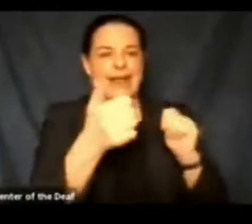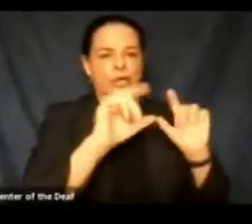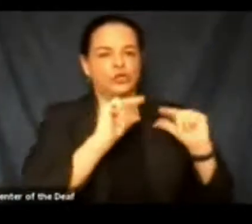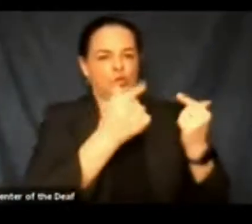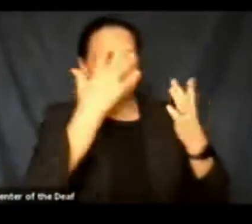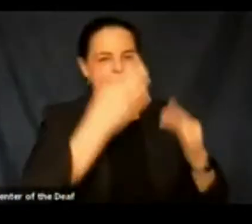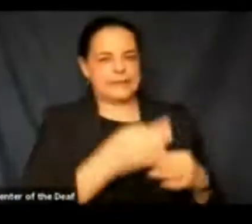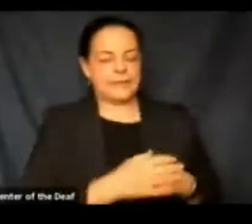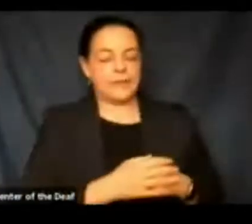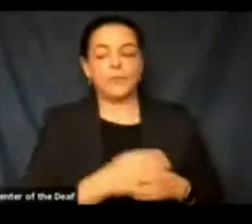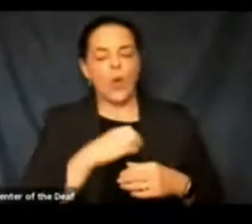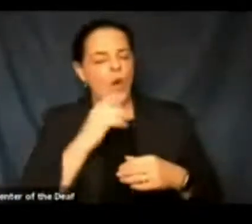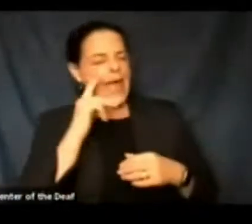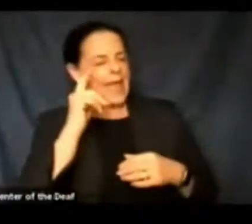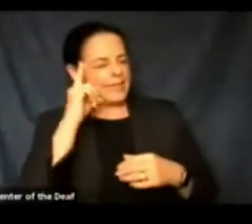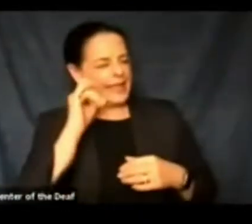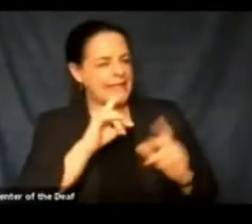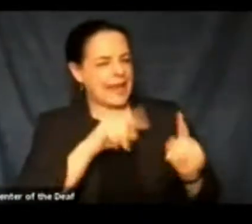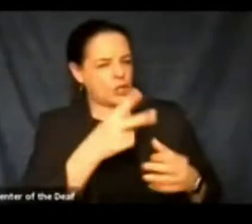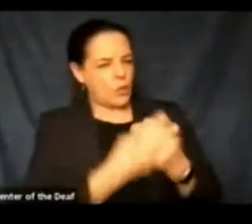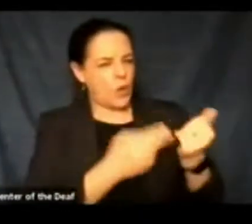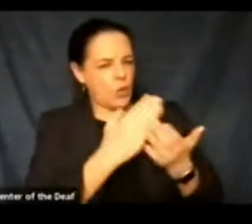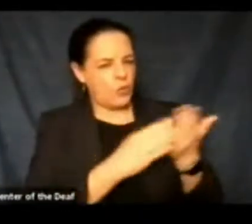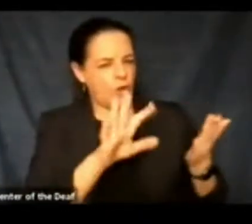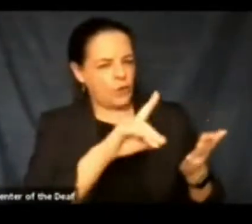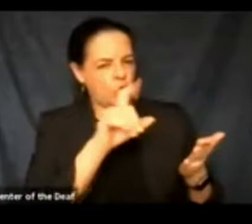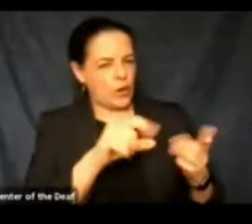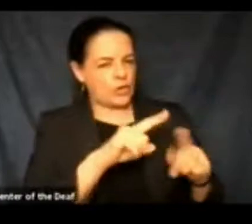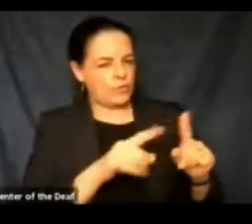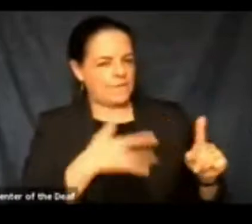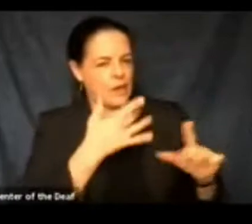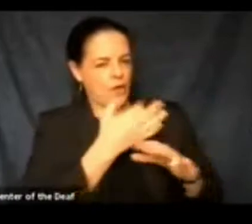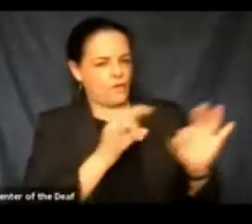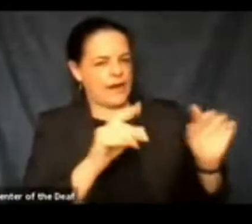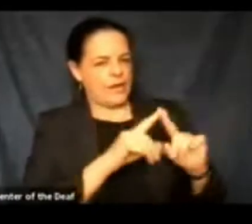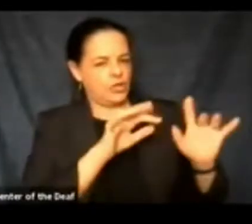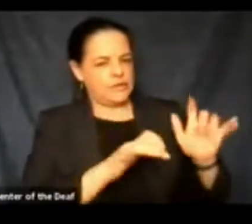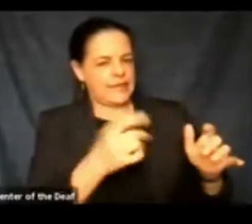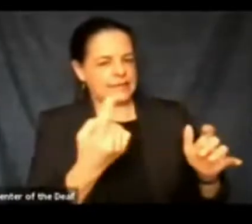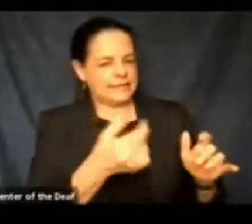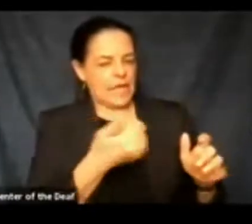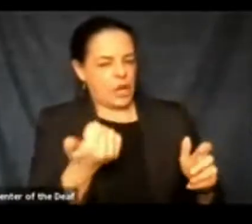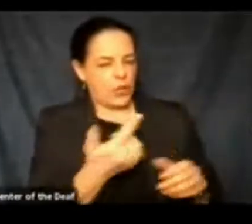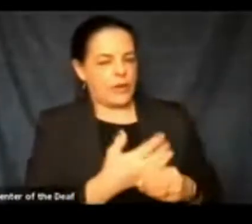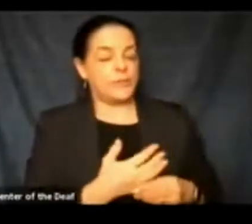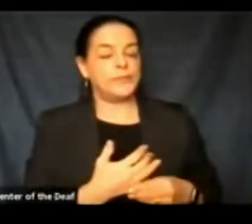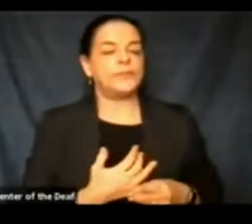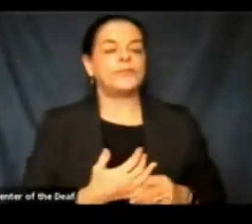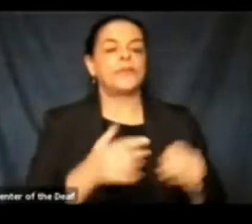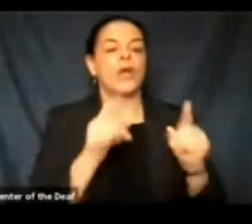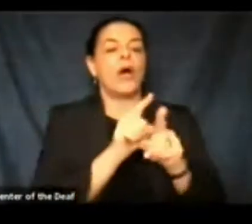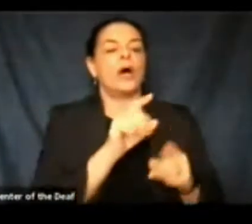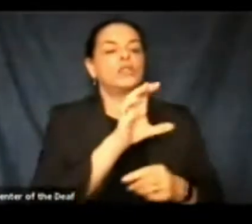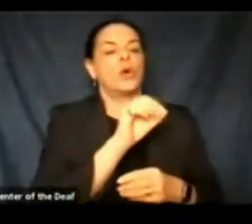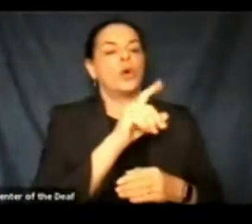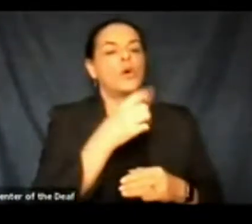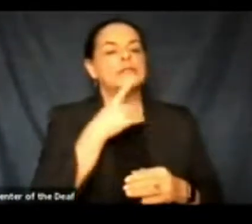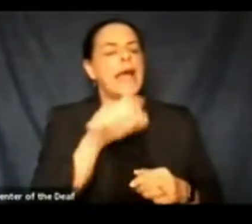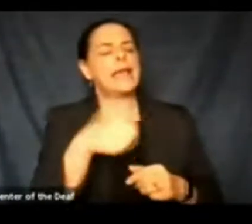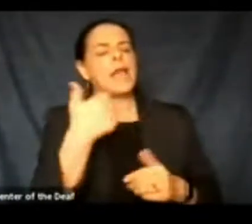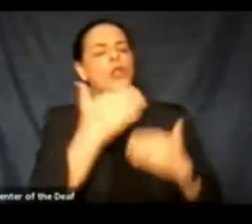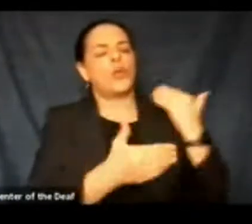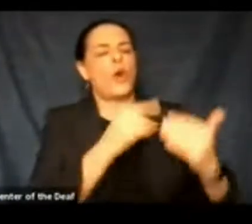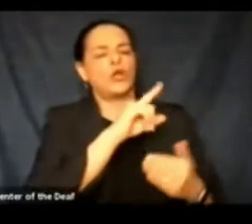both components of that question that you had there, but if it didn't, feel free to type something back in. Also from Cole with WBIR, he says another